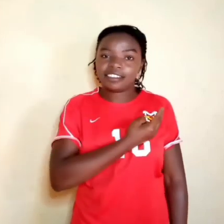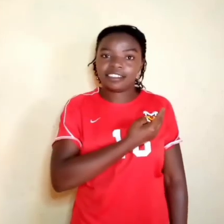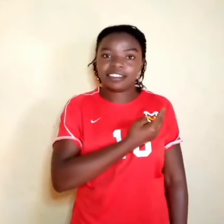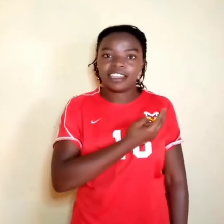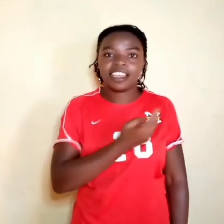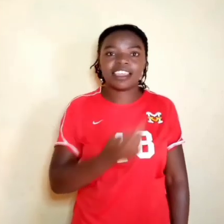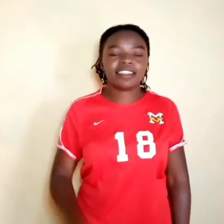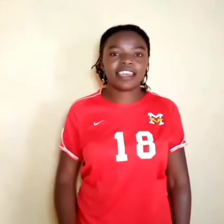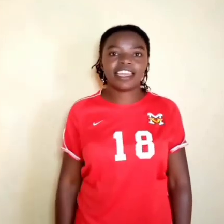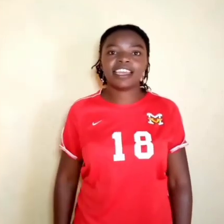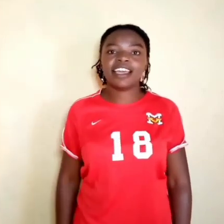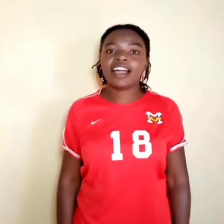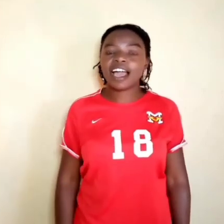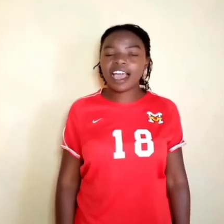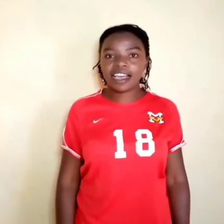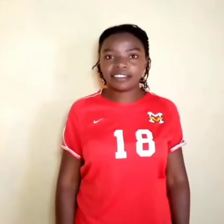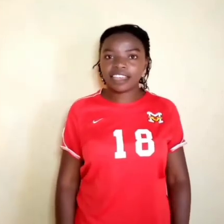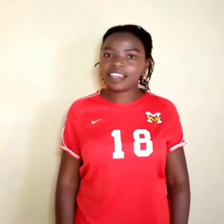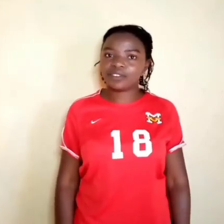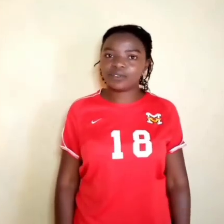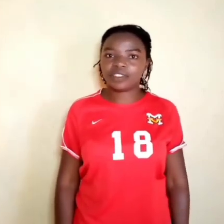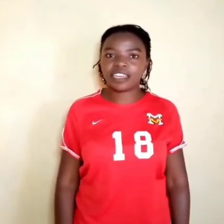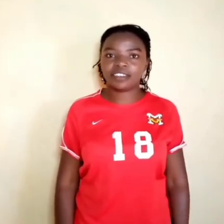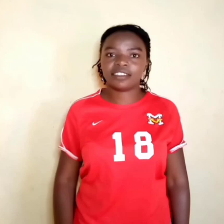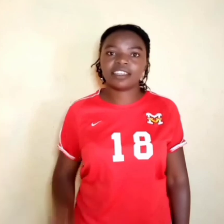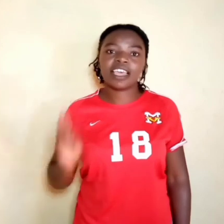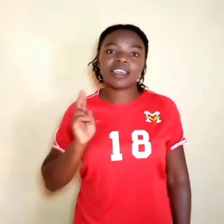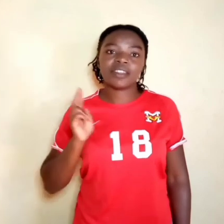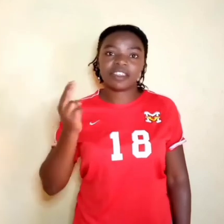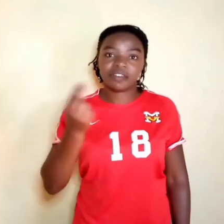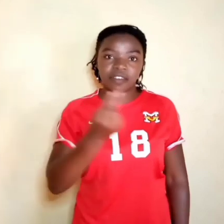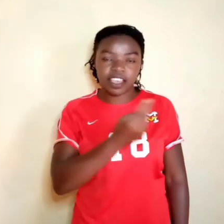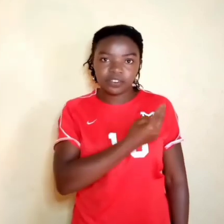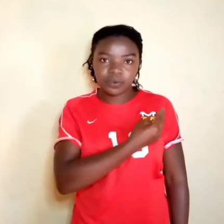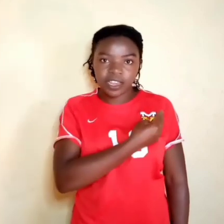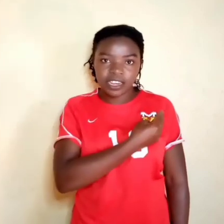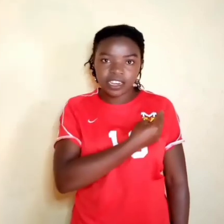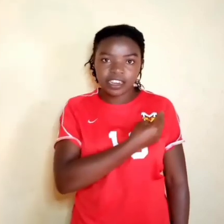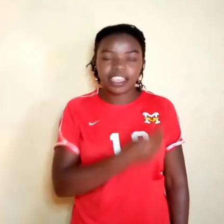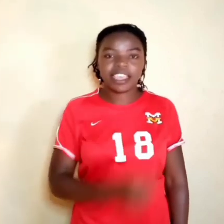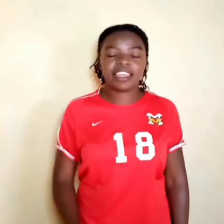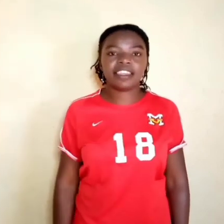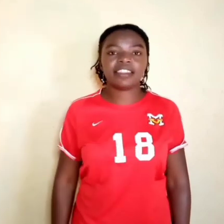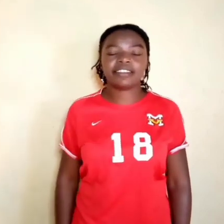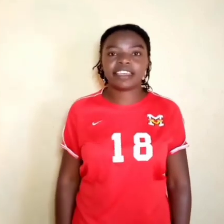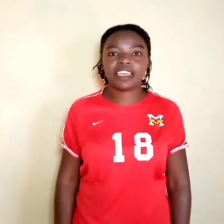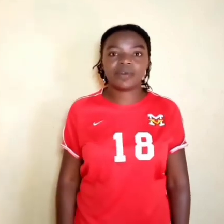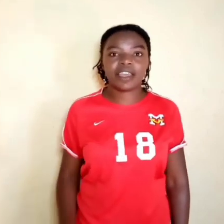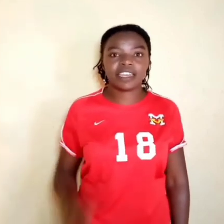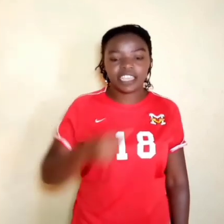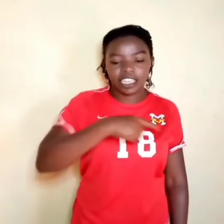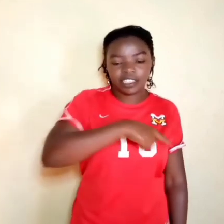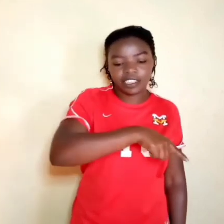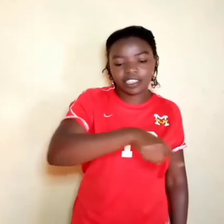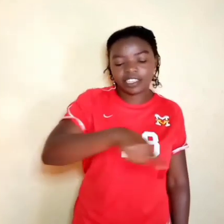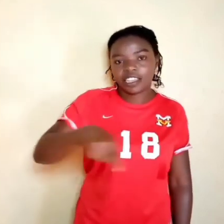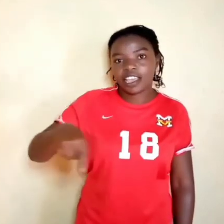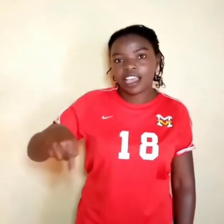Us. Then us has two signs. The first one and then the second one is